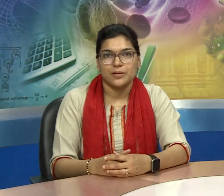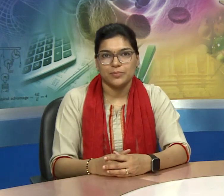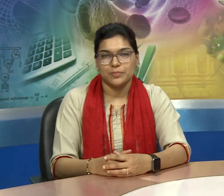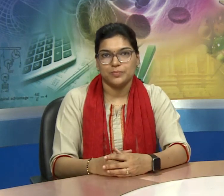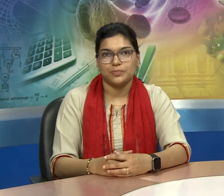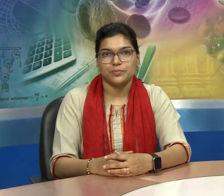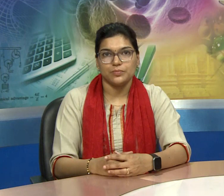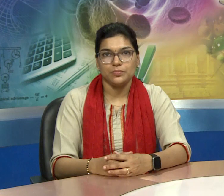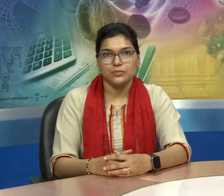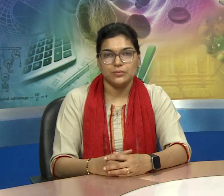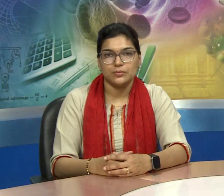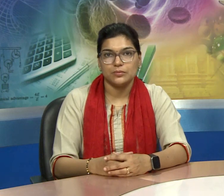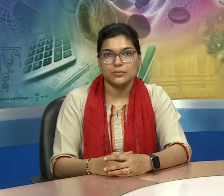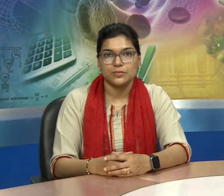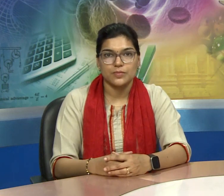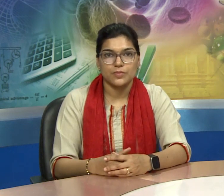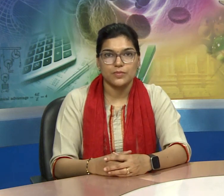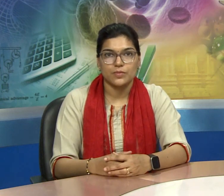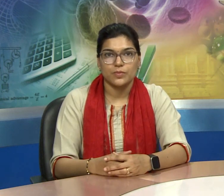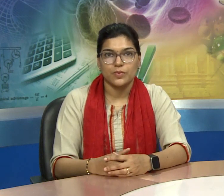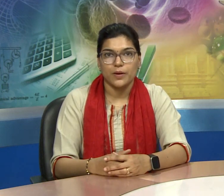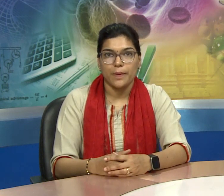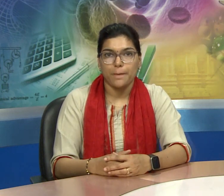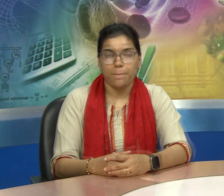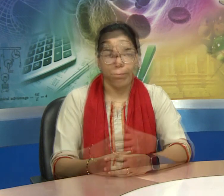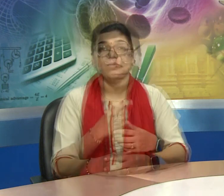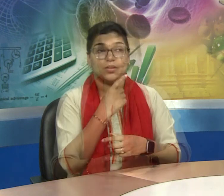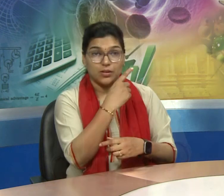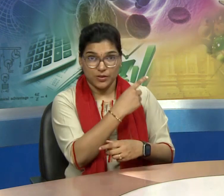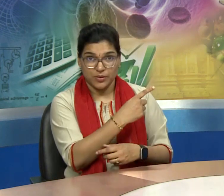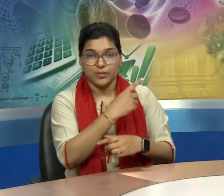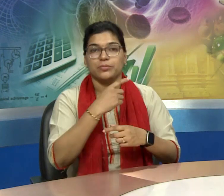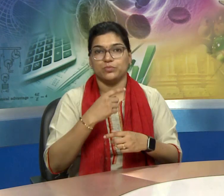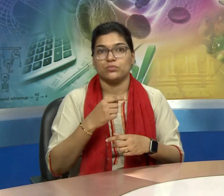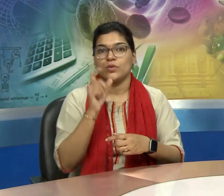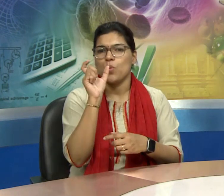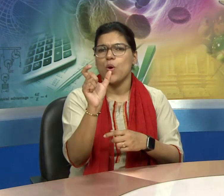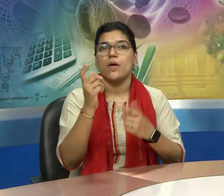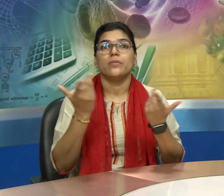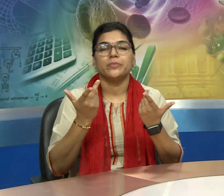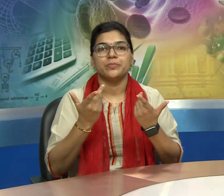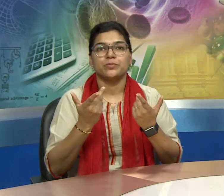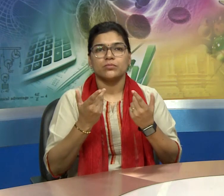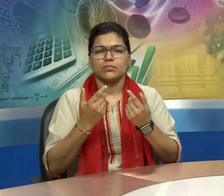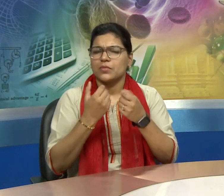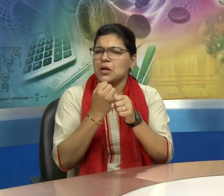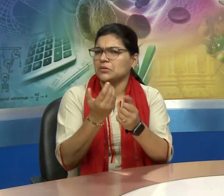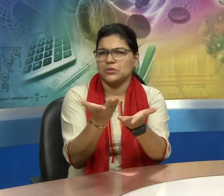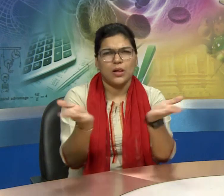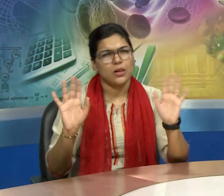that digital work, all the technological work. This word is